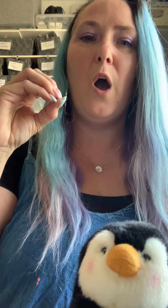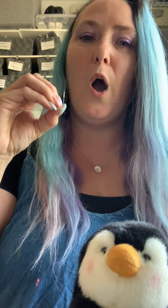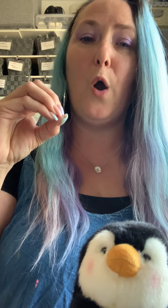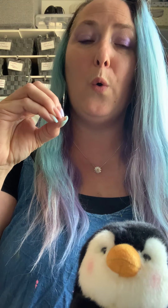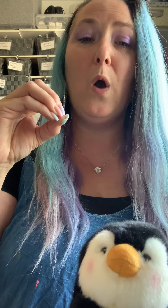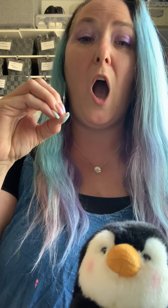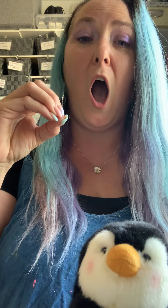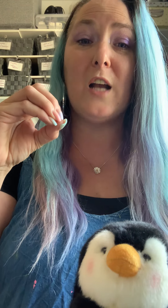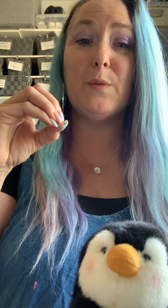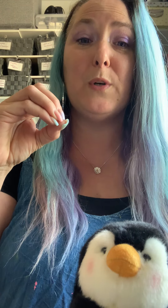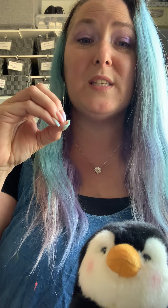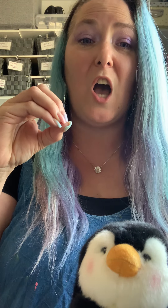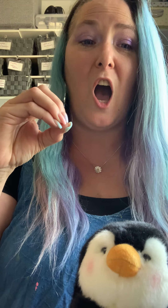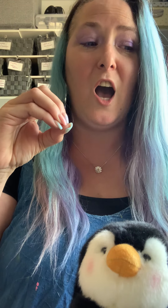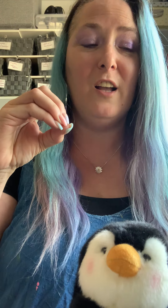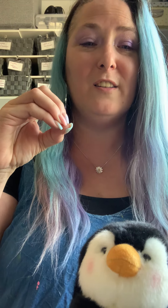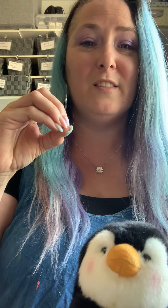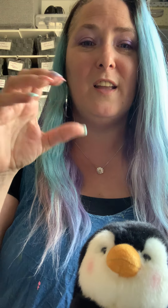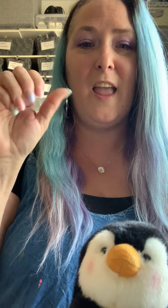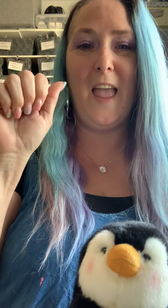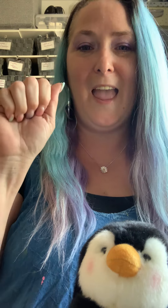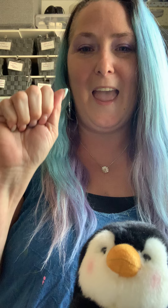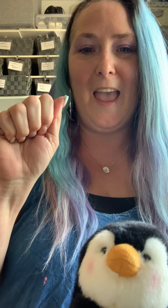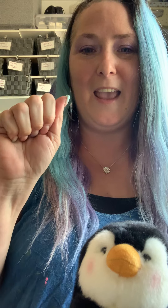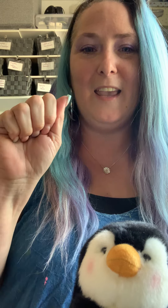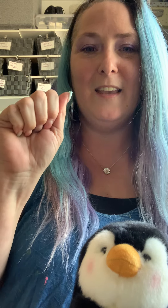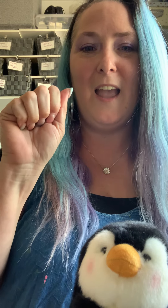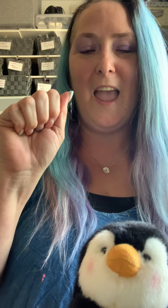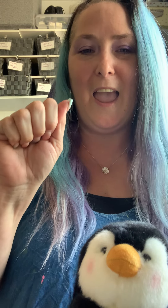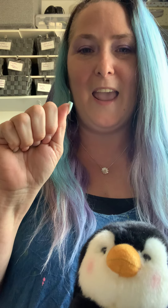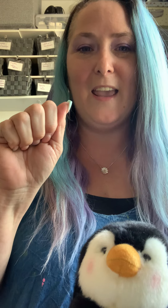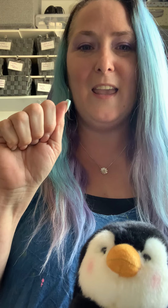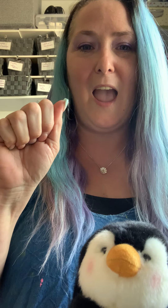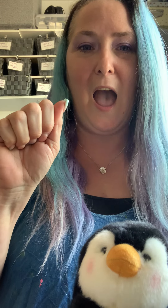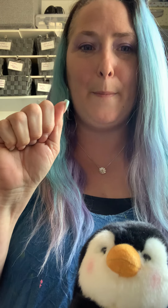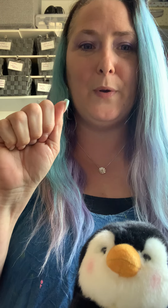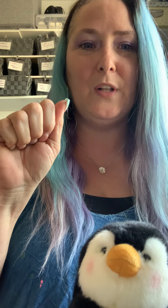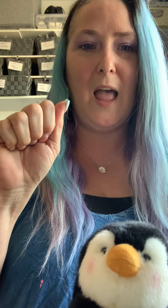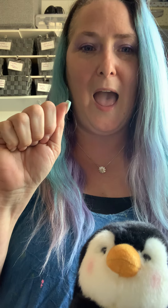O, octopus, ah. A, apple, ah.